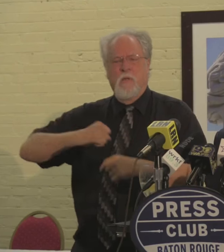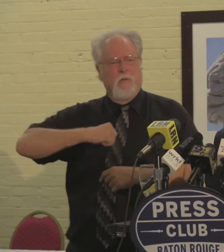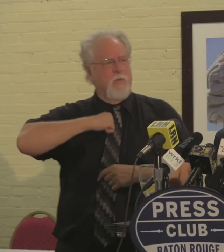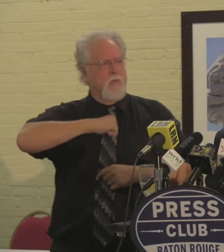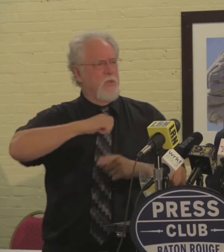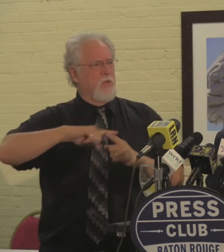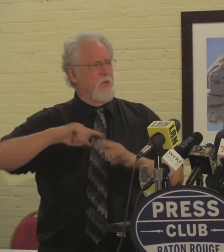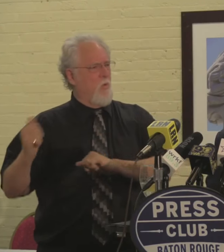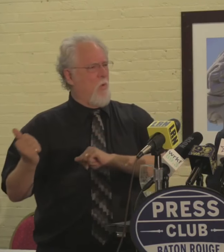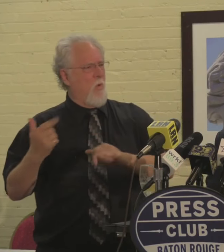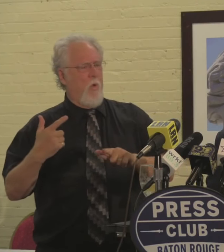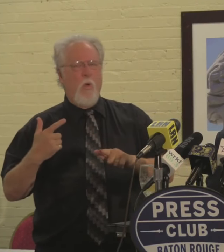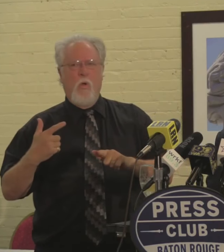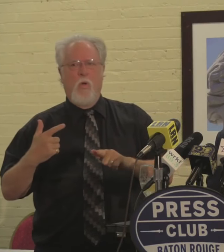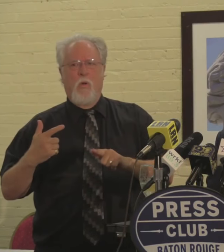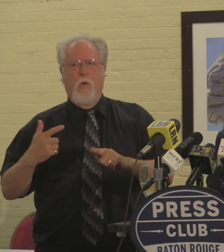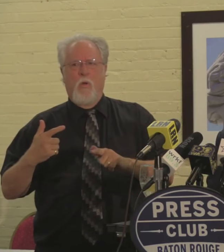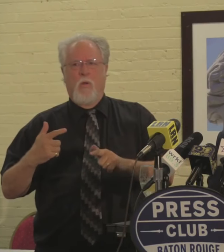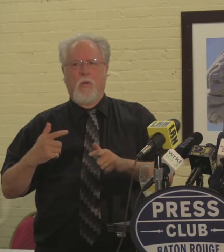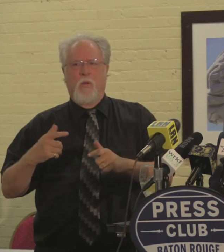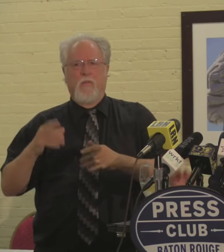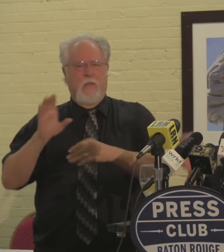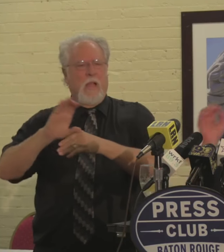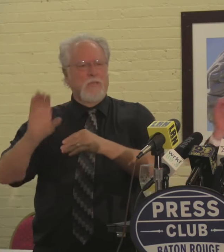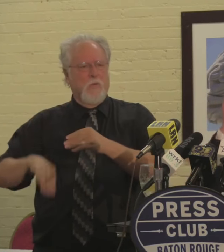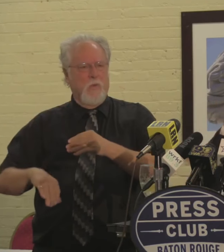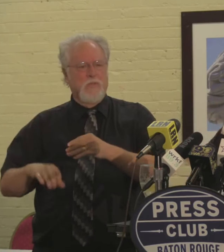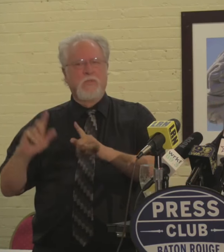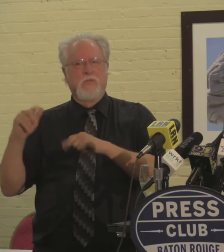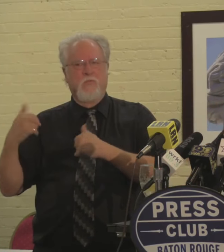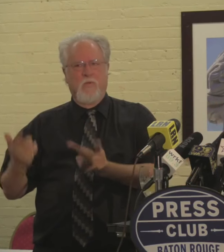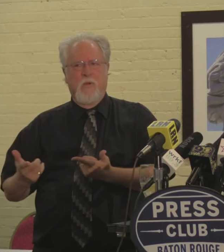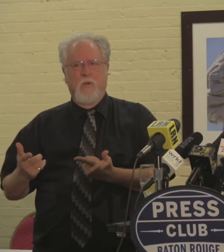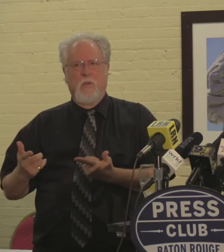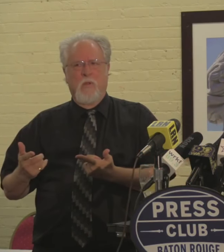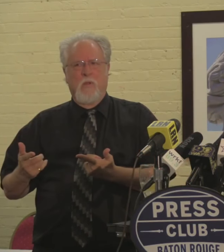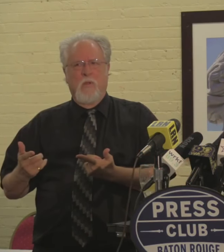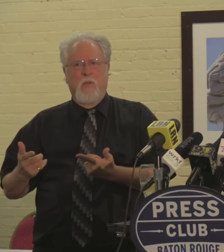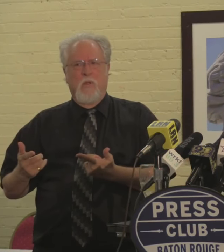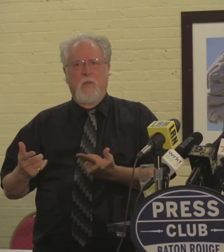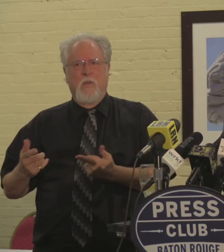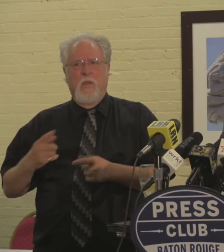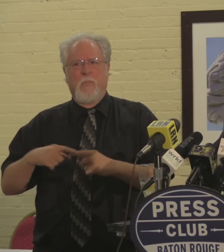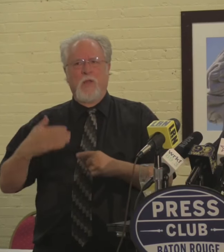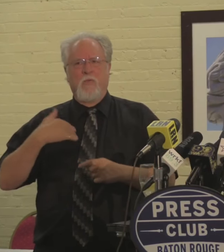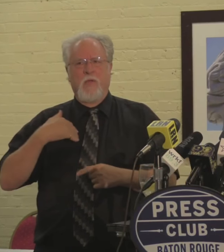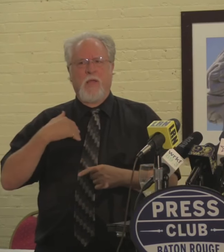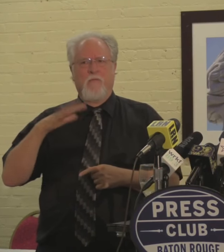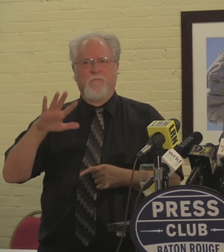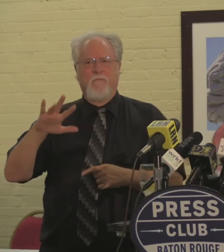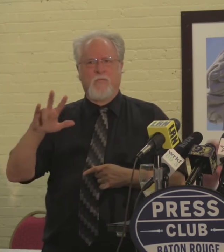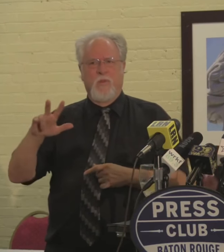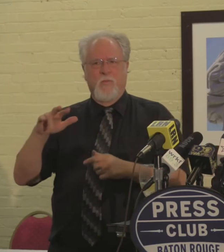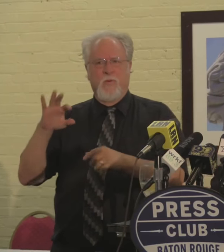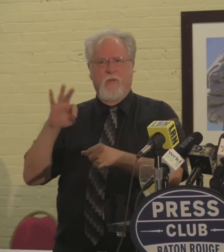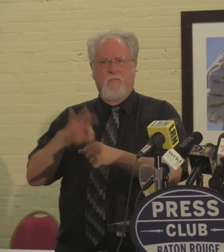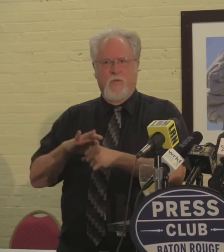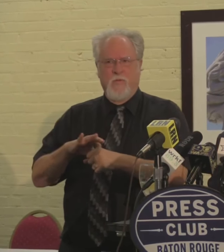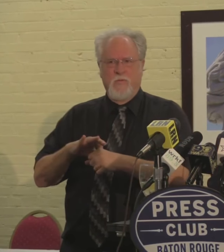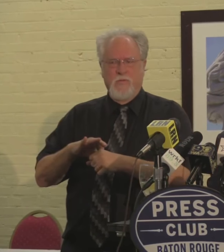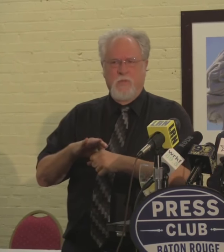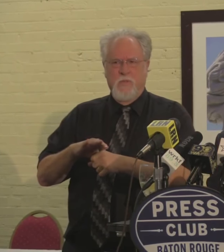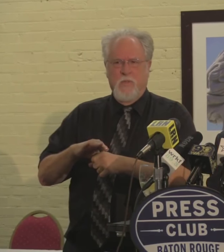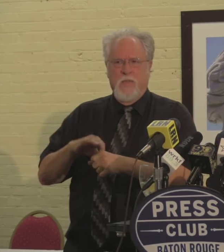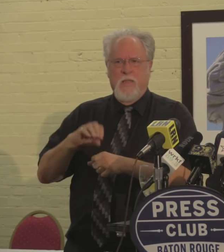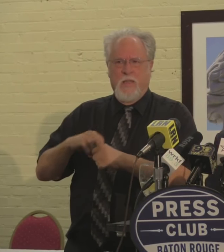to all the dreadful consequences so far. But you got 53 votes on the key vote in the last